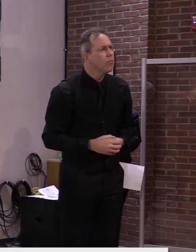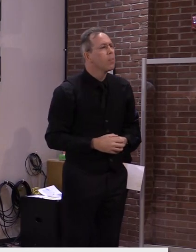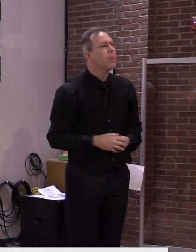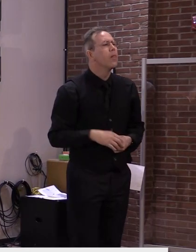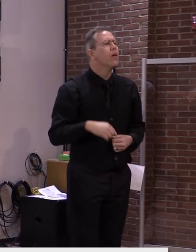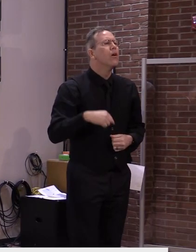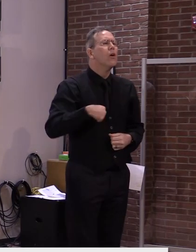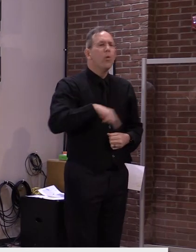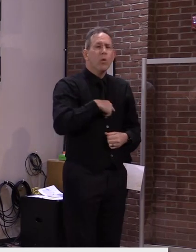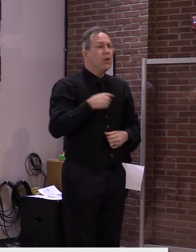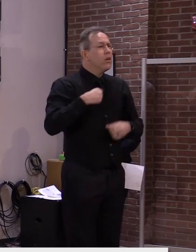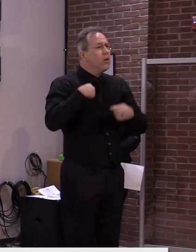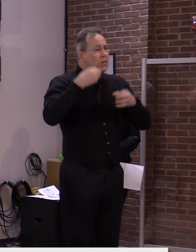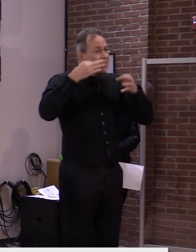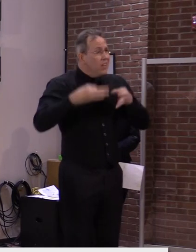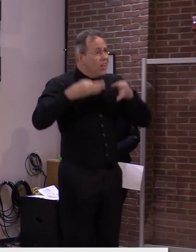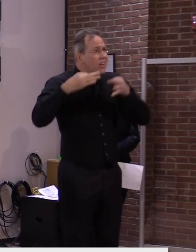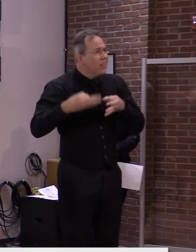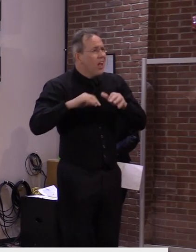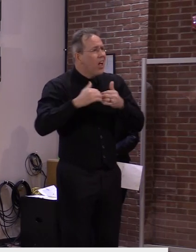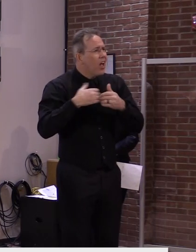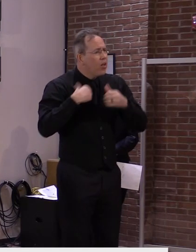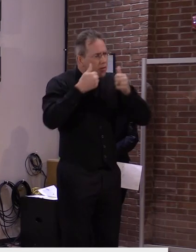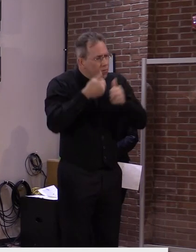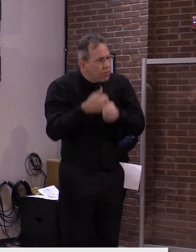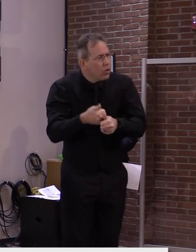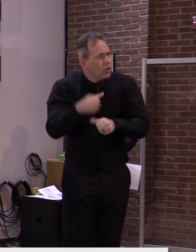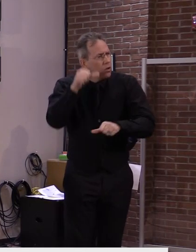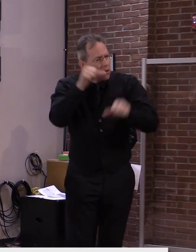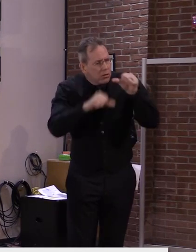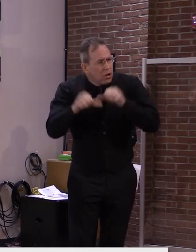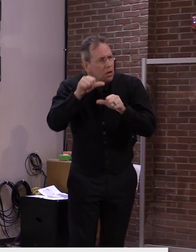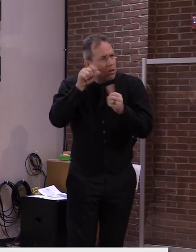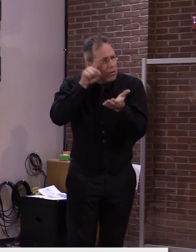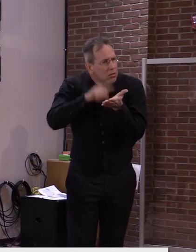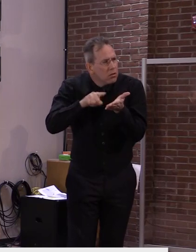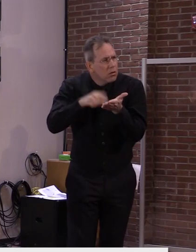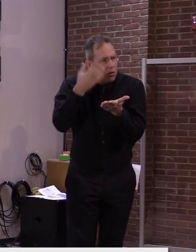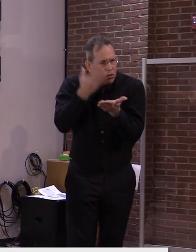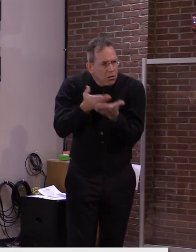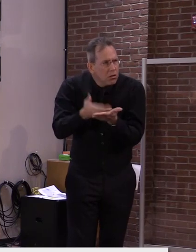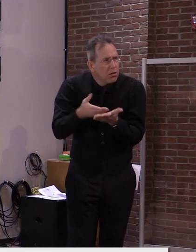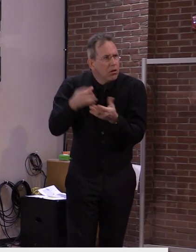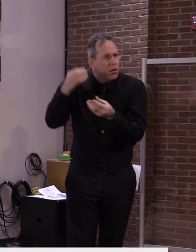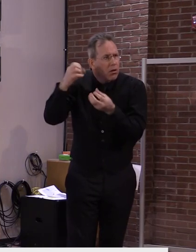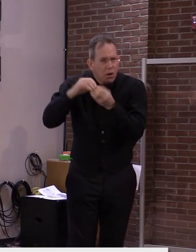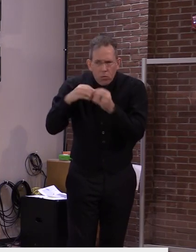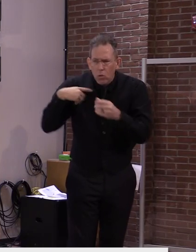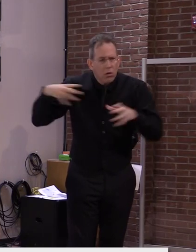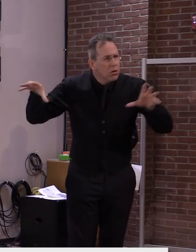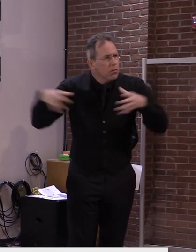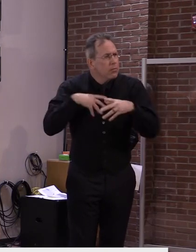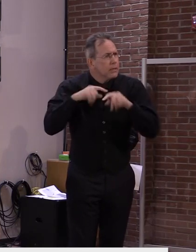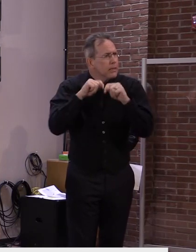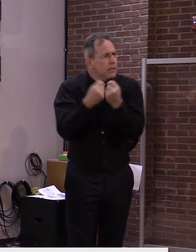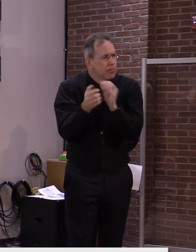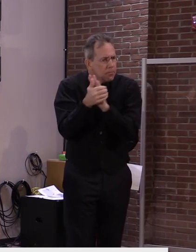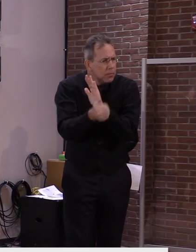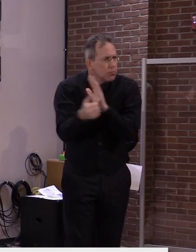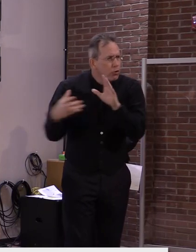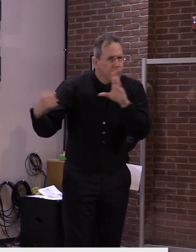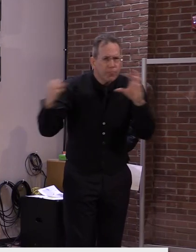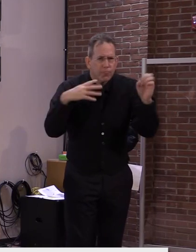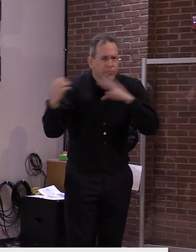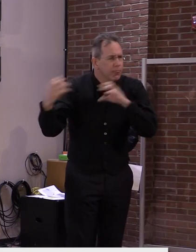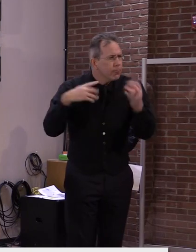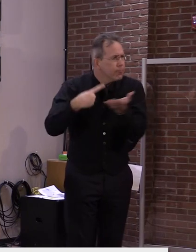in close consultation with Dr. Levine and his team of experts at the Department of Health, and also with our education